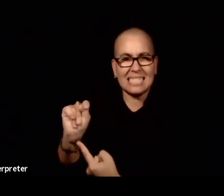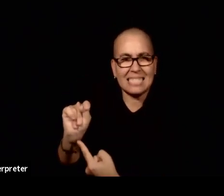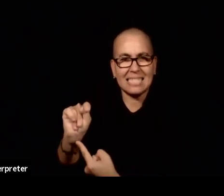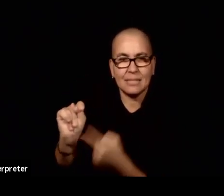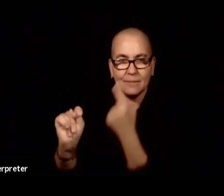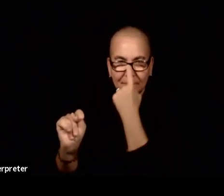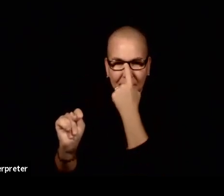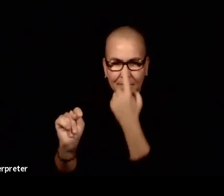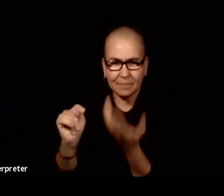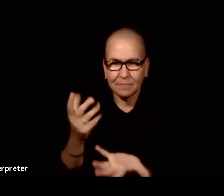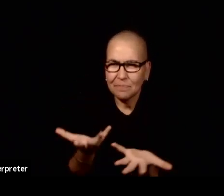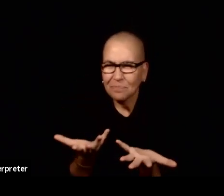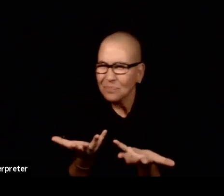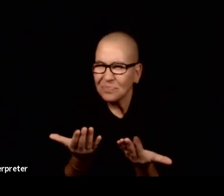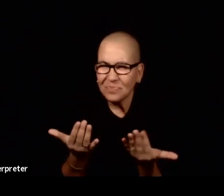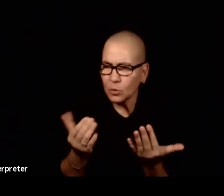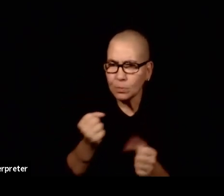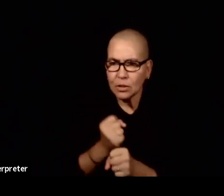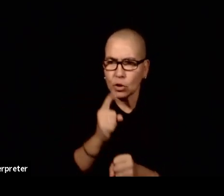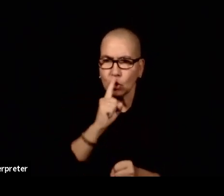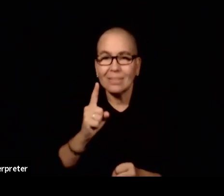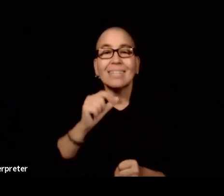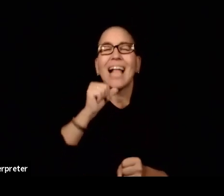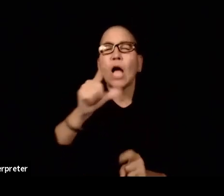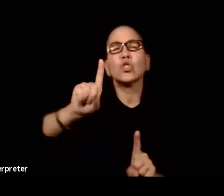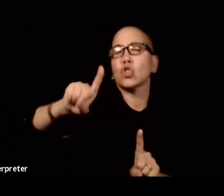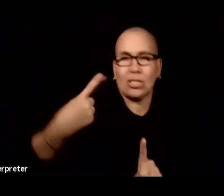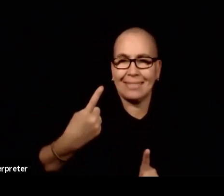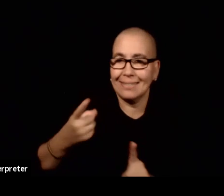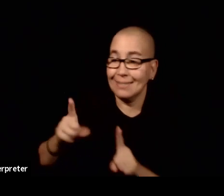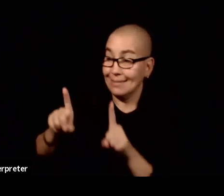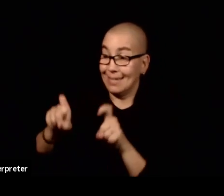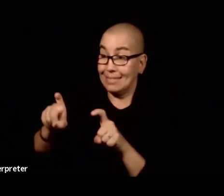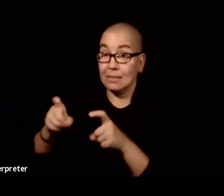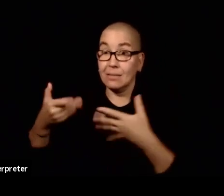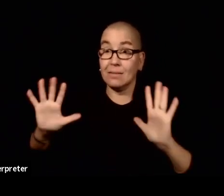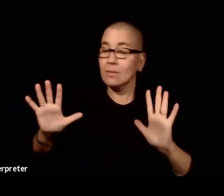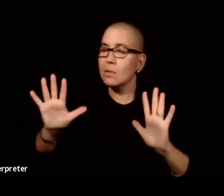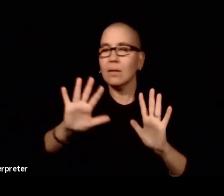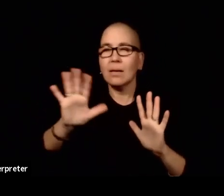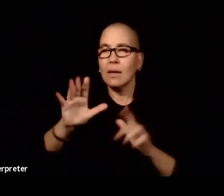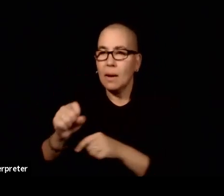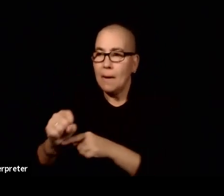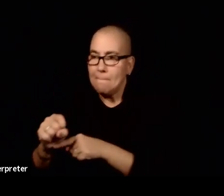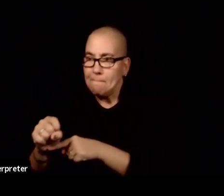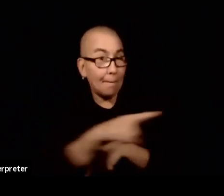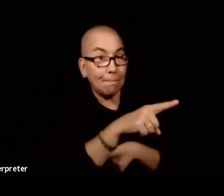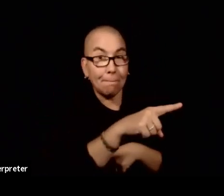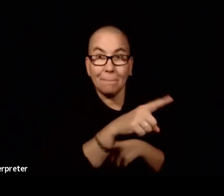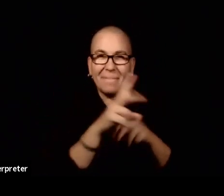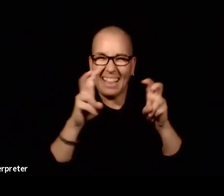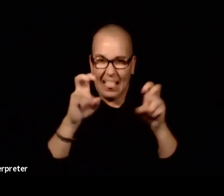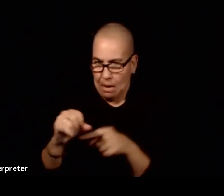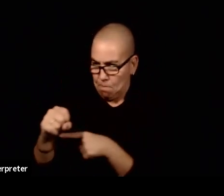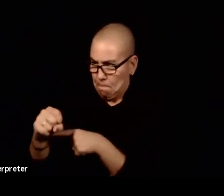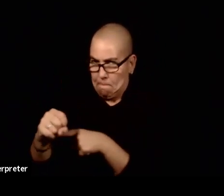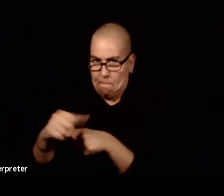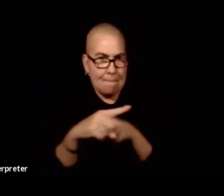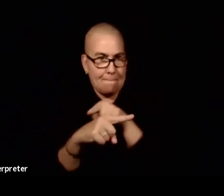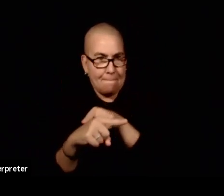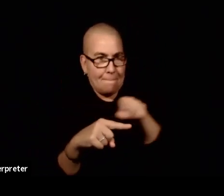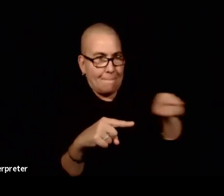back to individuals as quickly as possible, because as you know, that's also extremely important for each person getting tested.